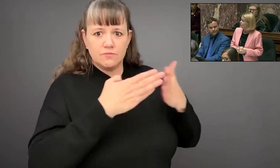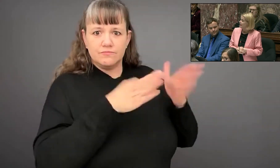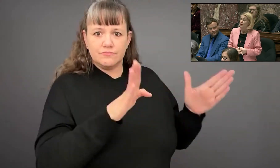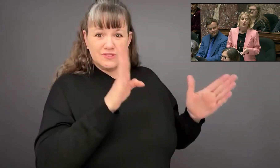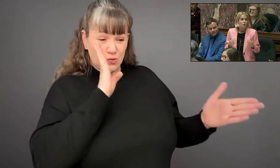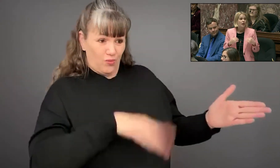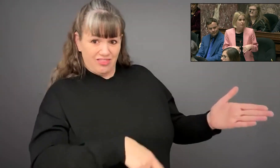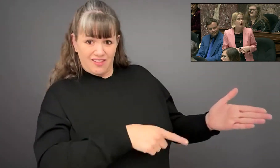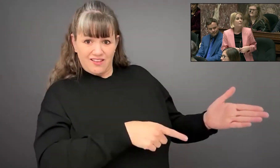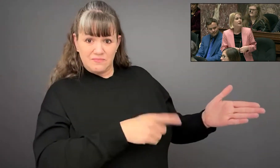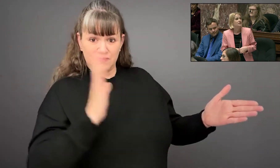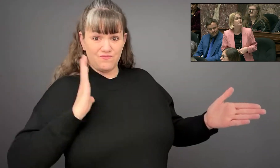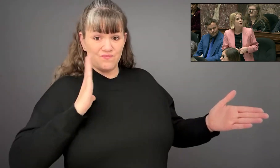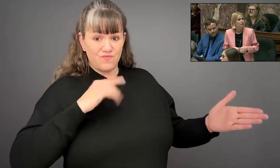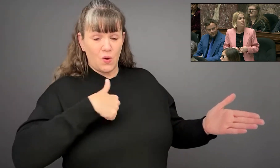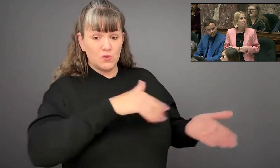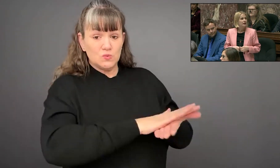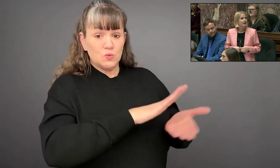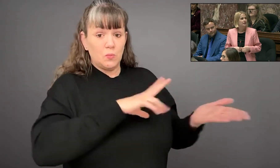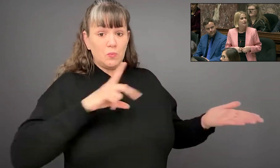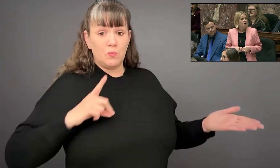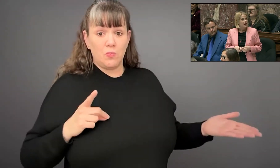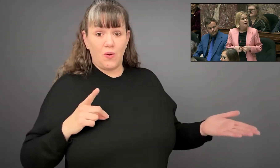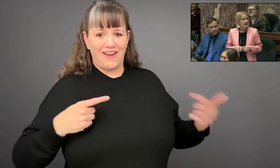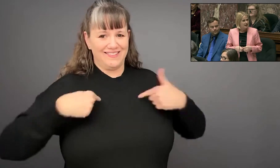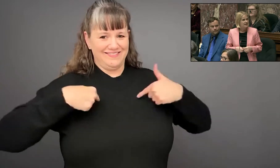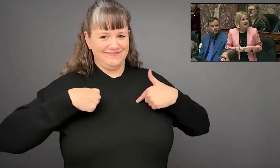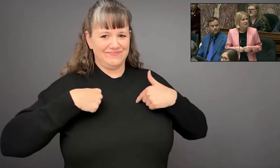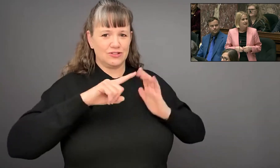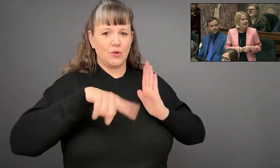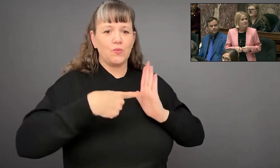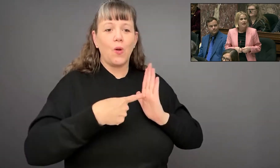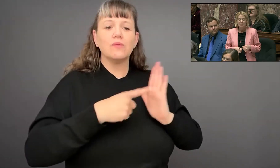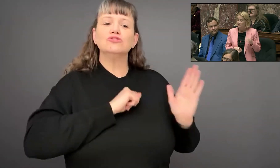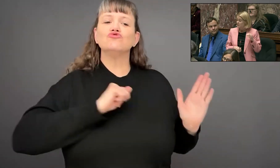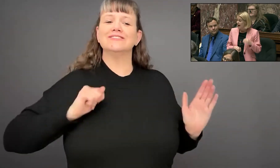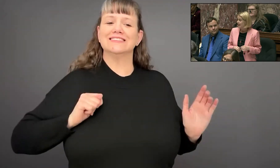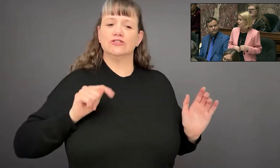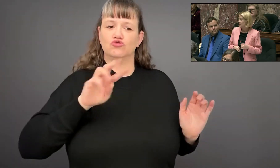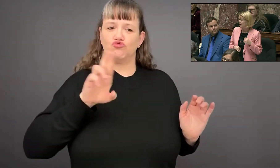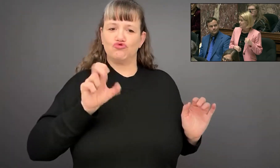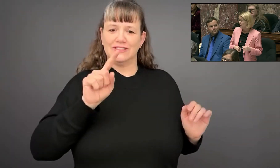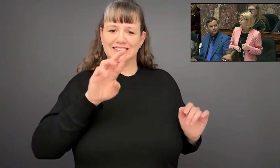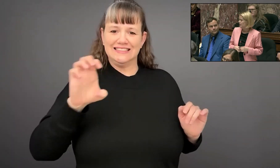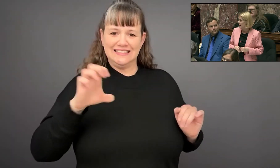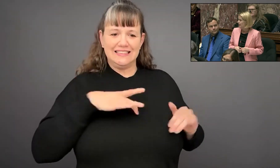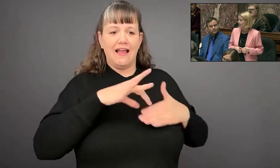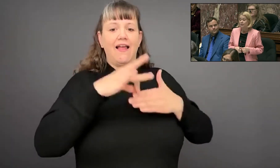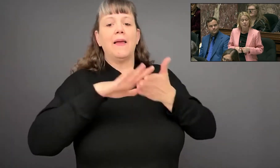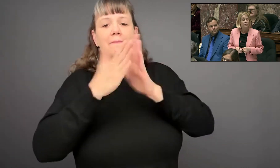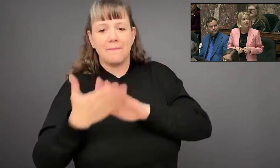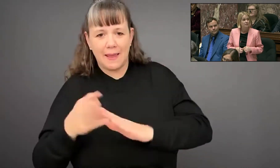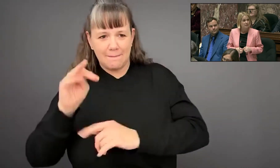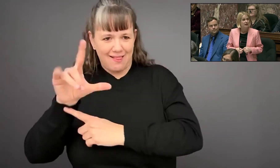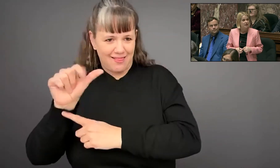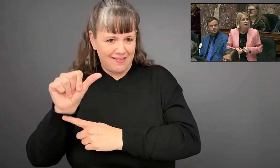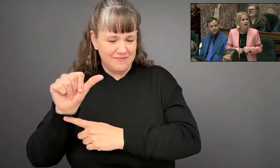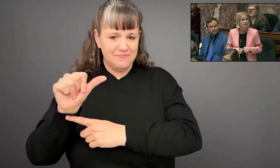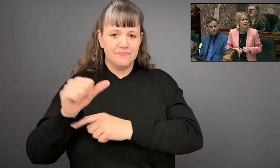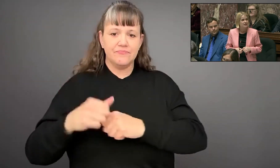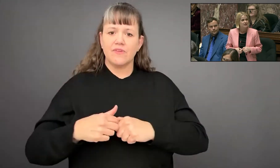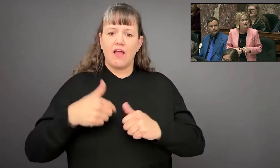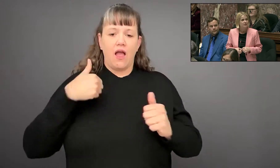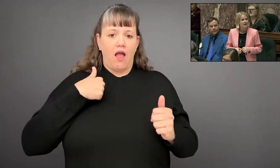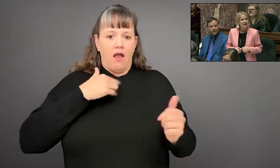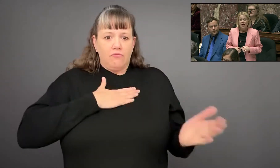that's actually what brought me to my role here as an MLA, because I was passionate about improving the public